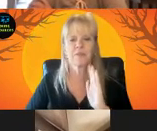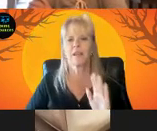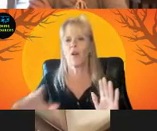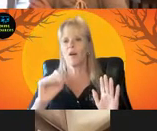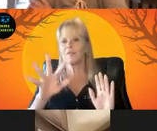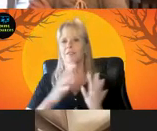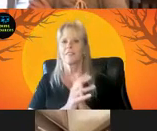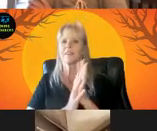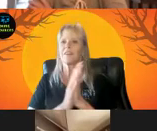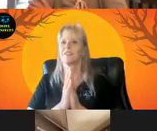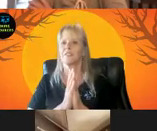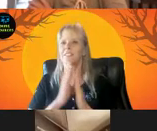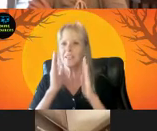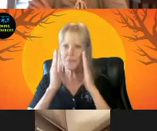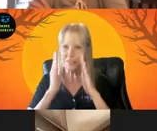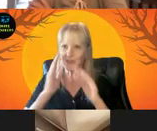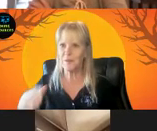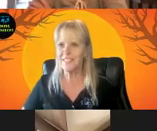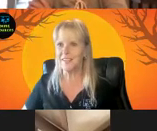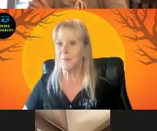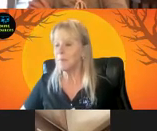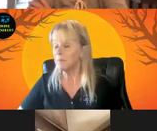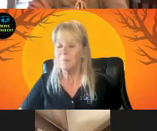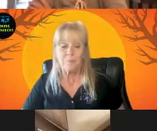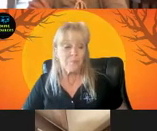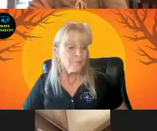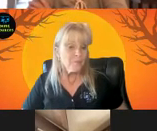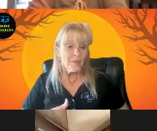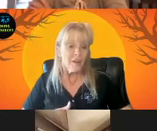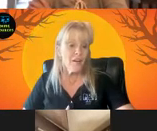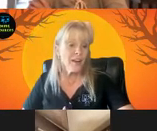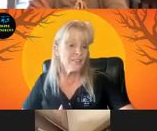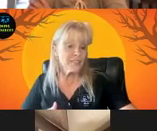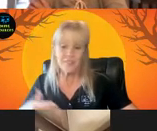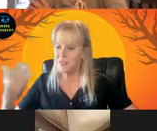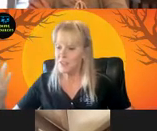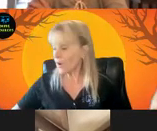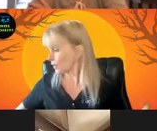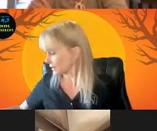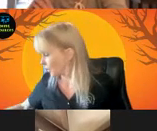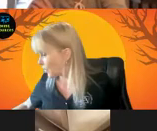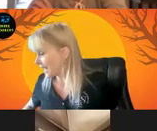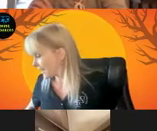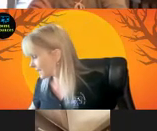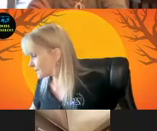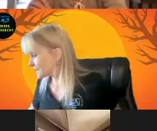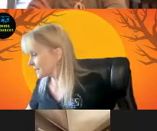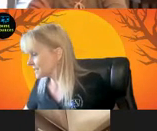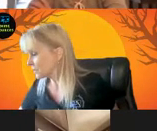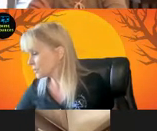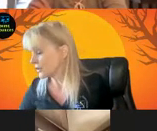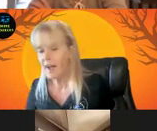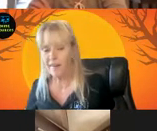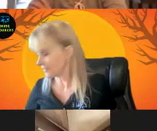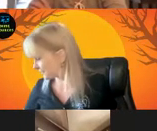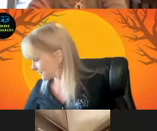Okay, I'm turning that off. So this keeps us focused here. All right. So go ahead. Let's